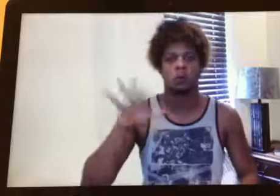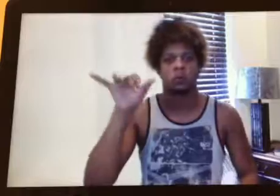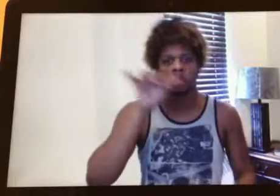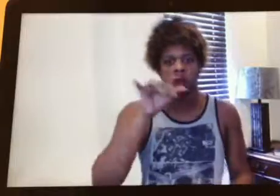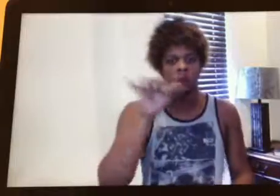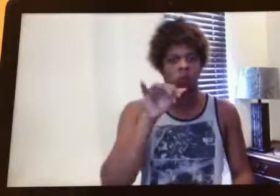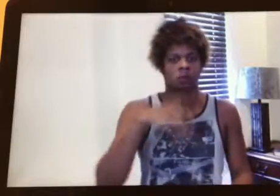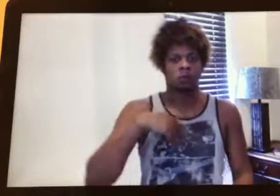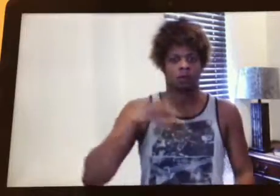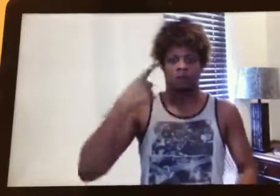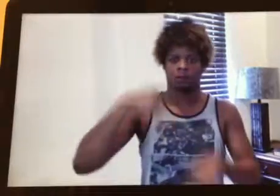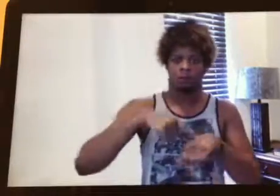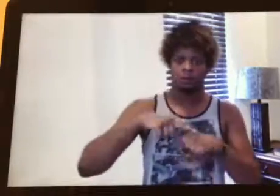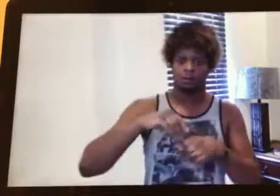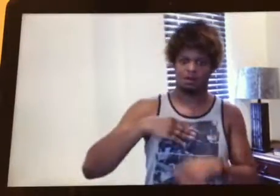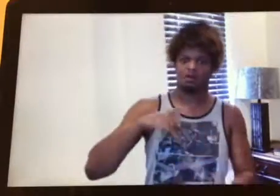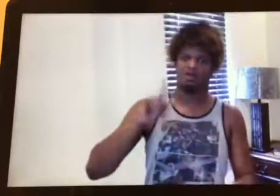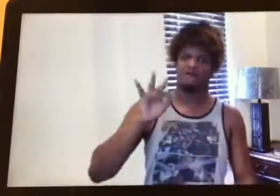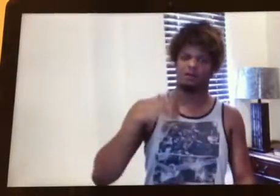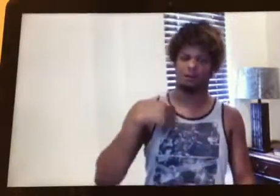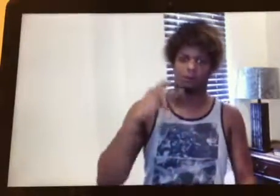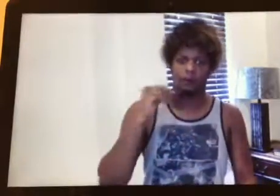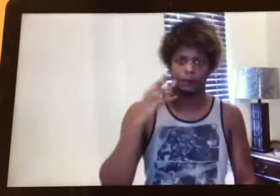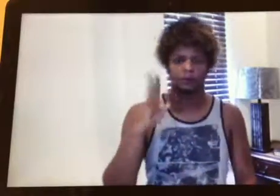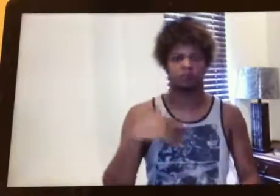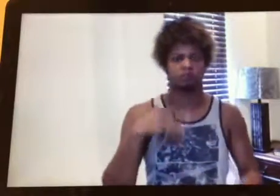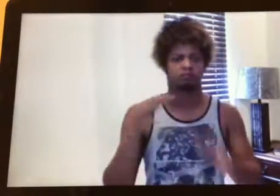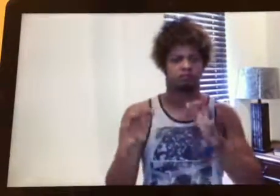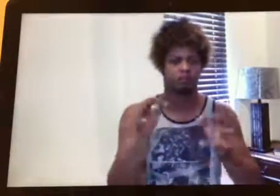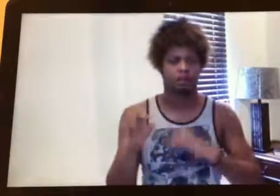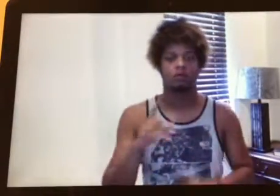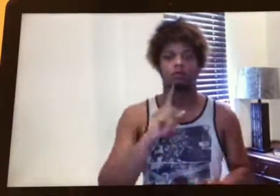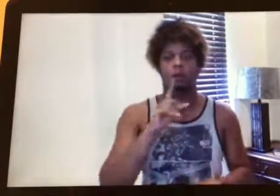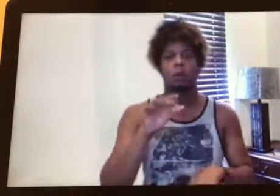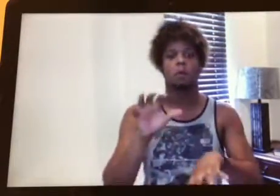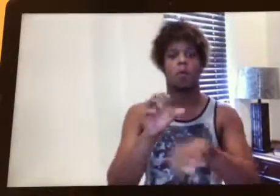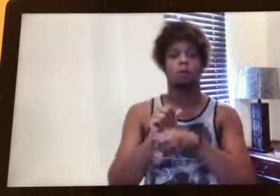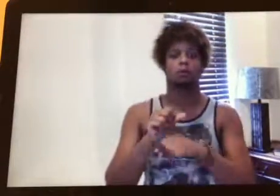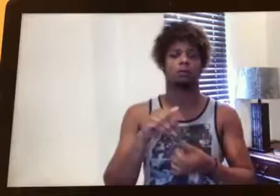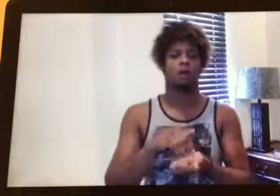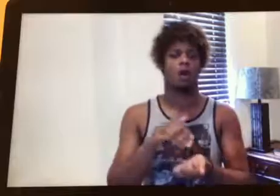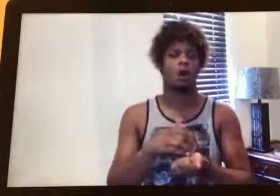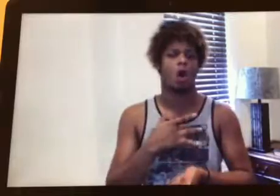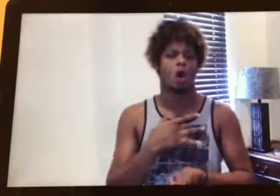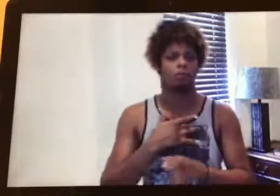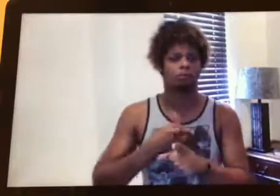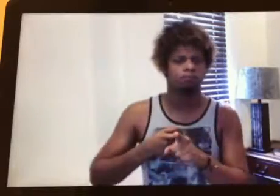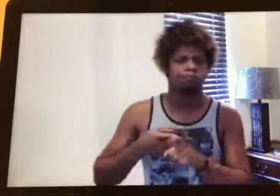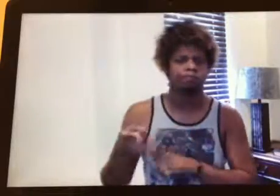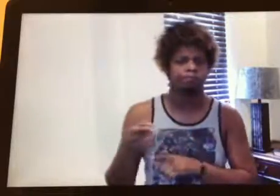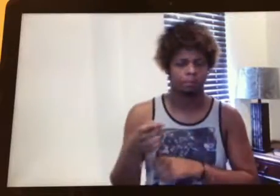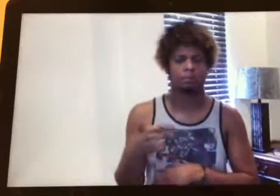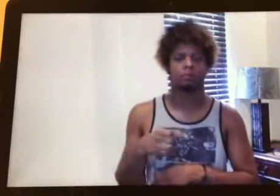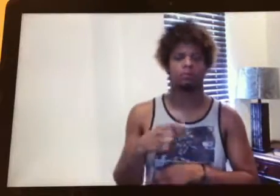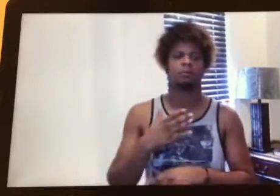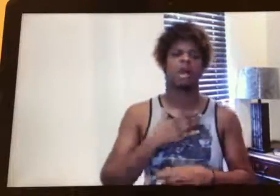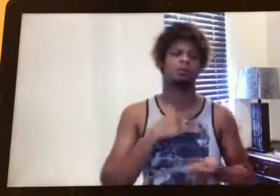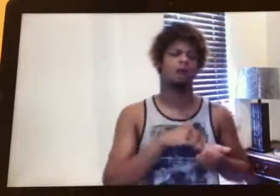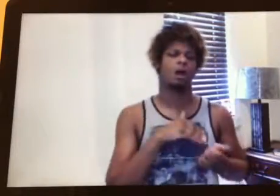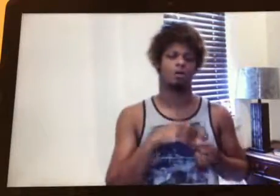Hello everyone. Today's vlog I'm going to talk about a first time experience I had where I got referred to a